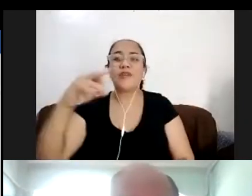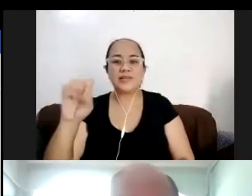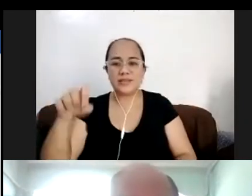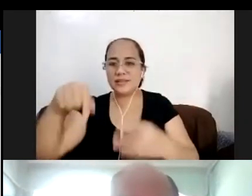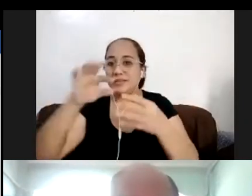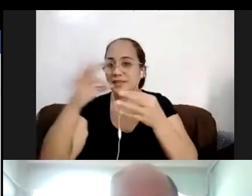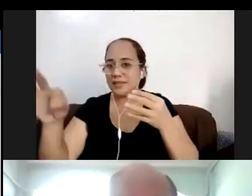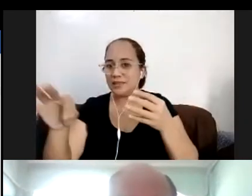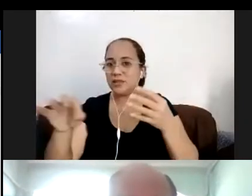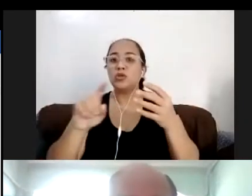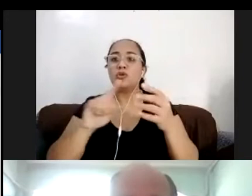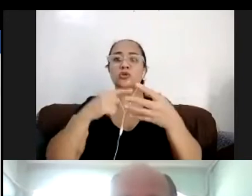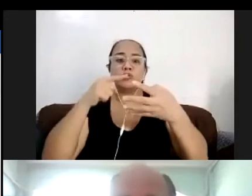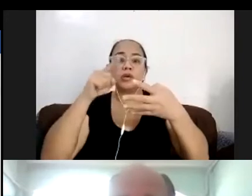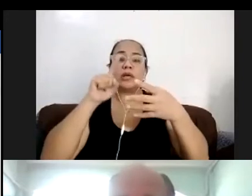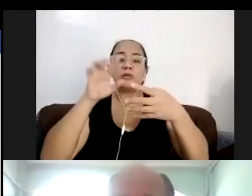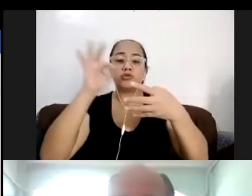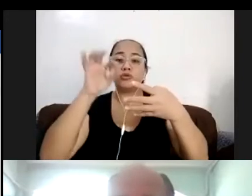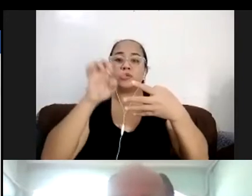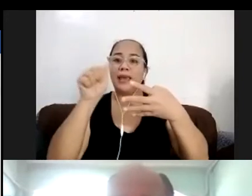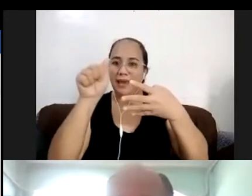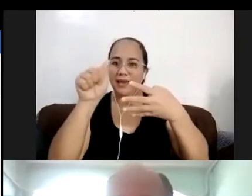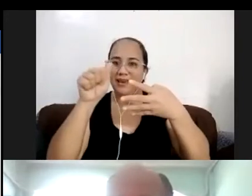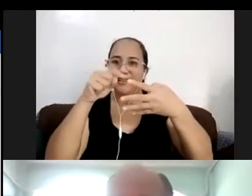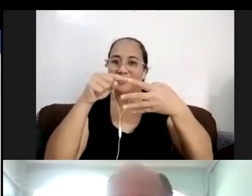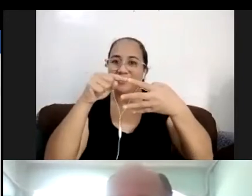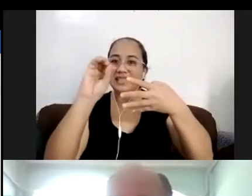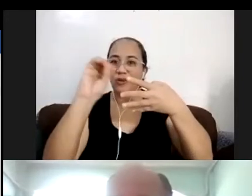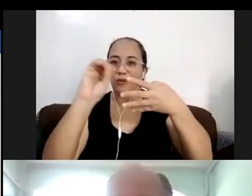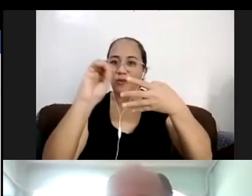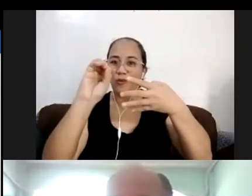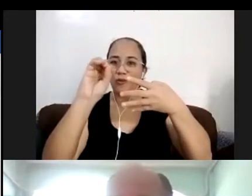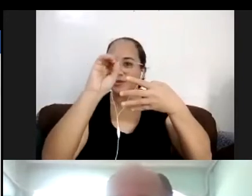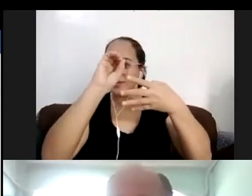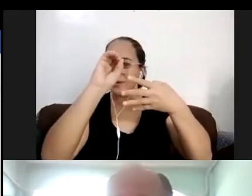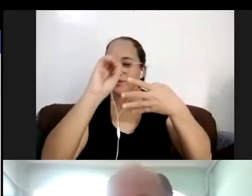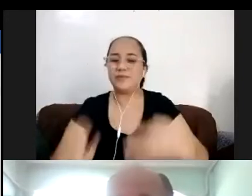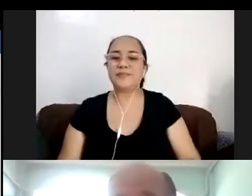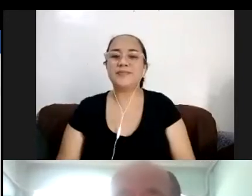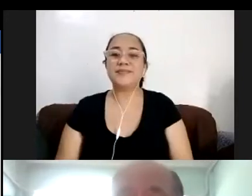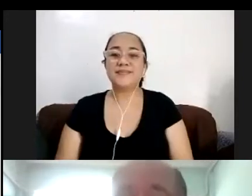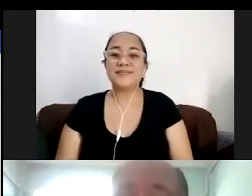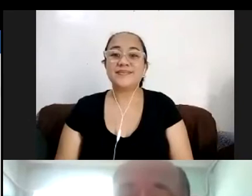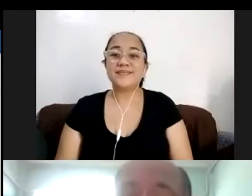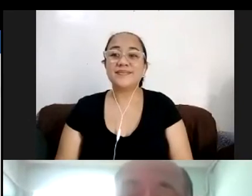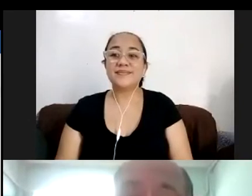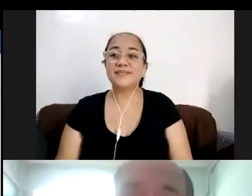would pick A, 0. Nat has his hand up. Yes?